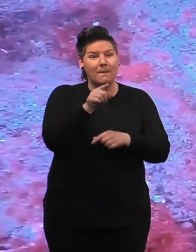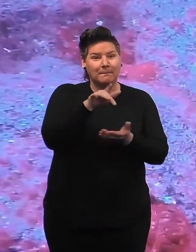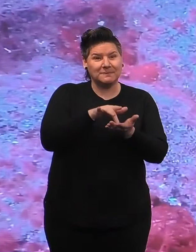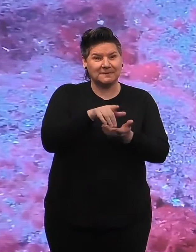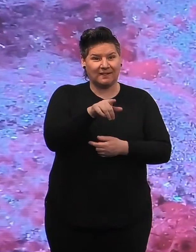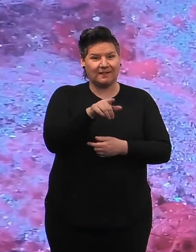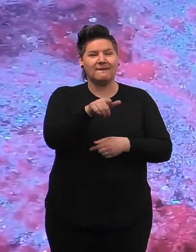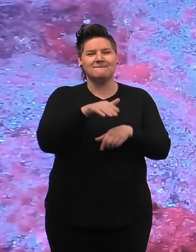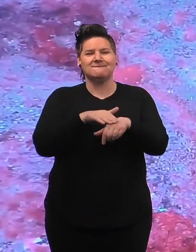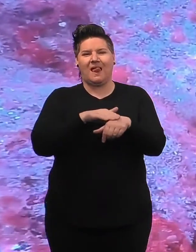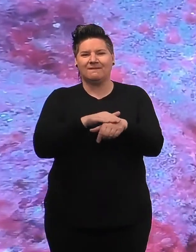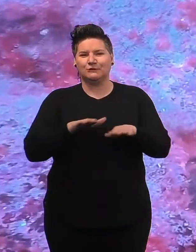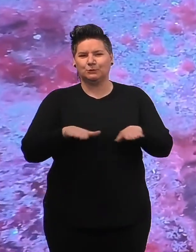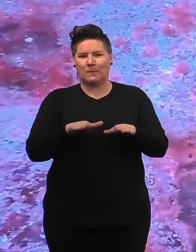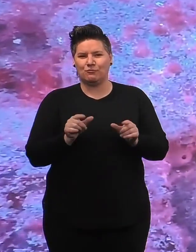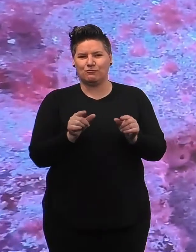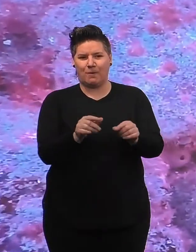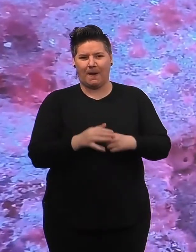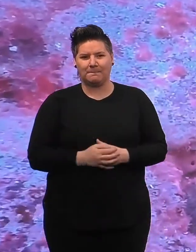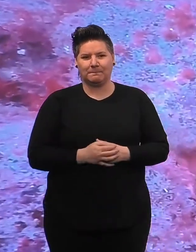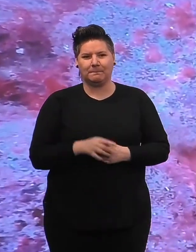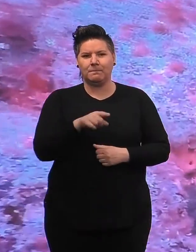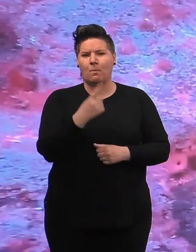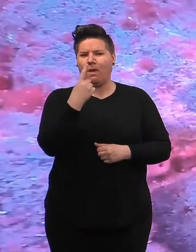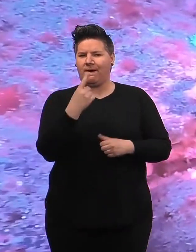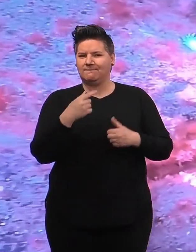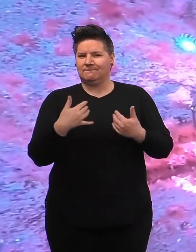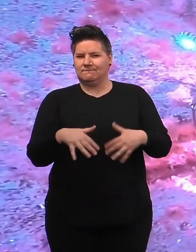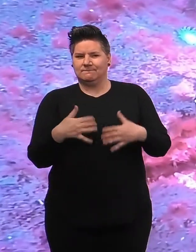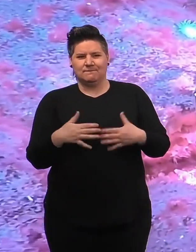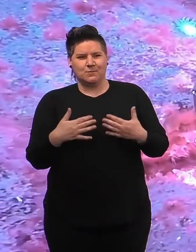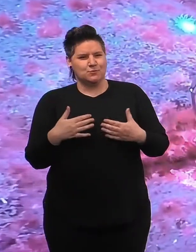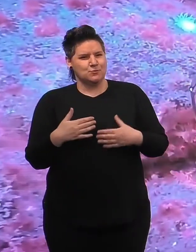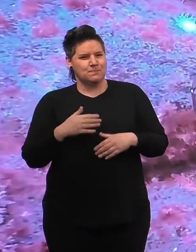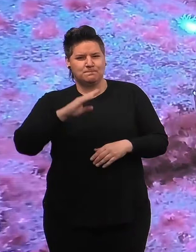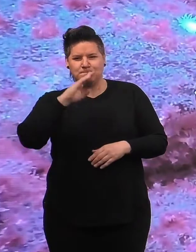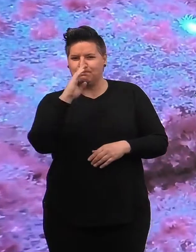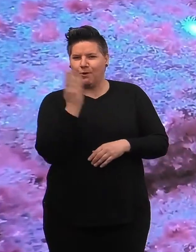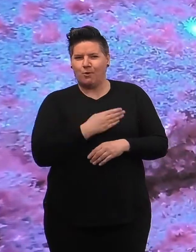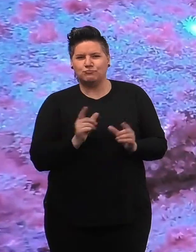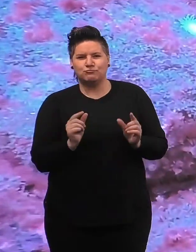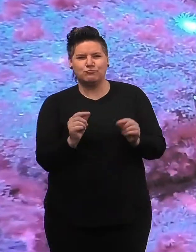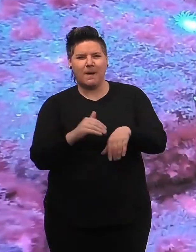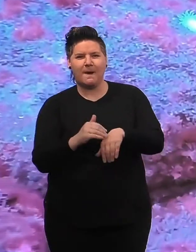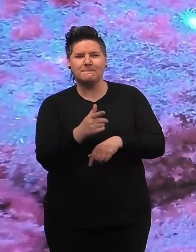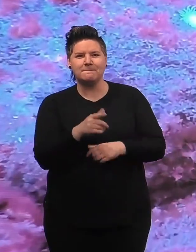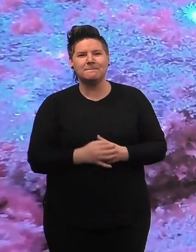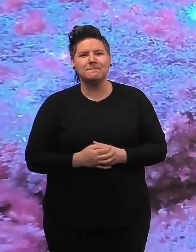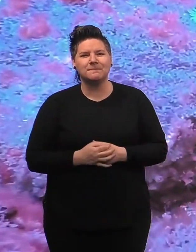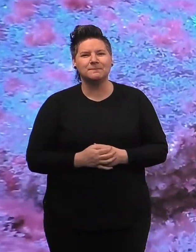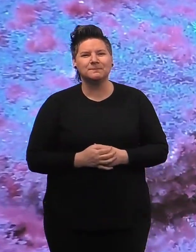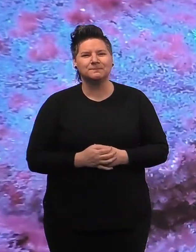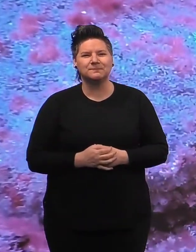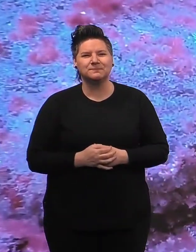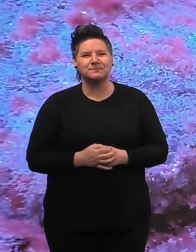a velvet swimming crab. The velvet swimming crab is one of the most